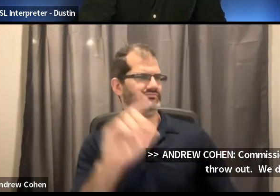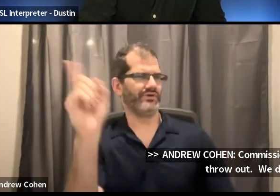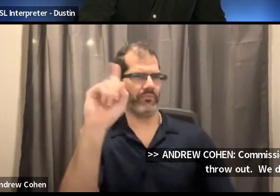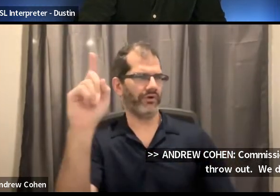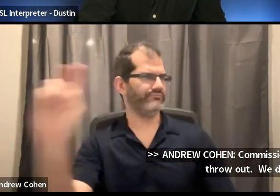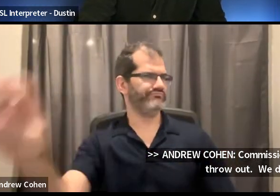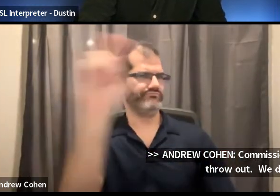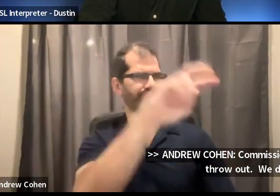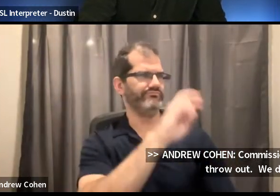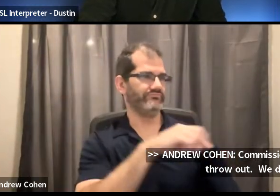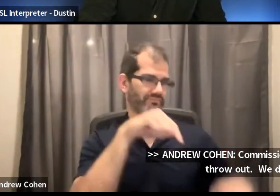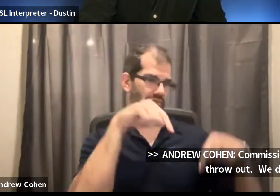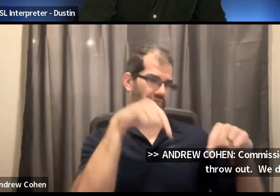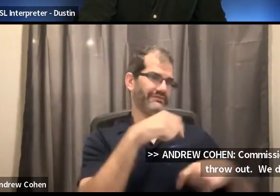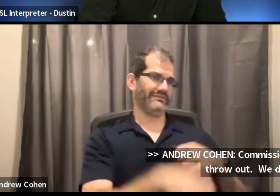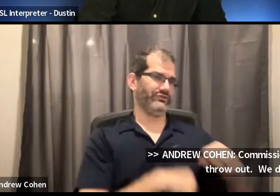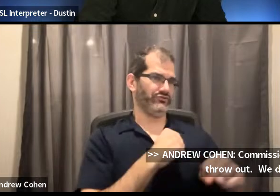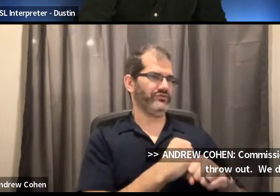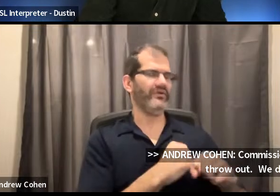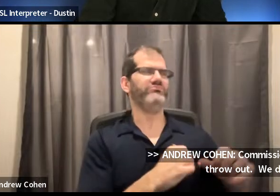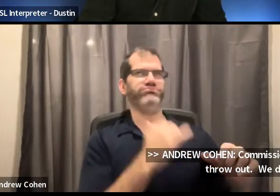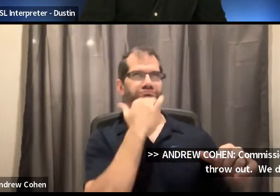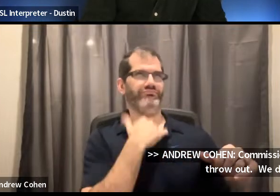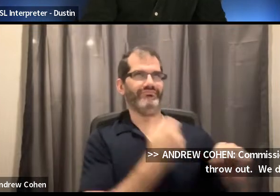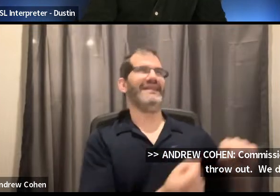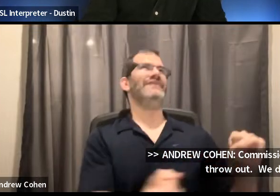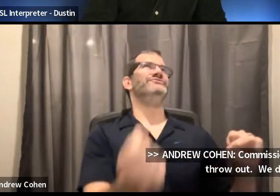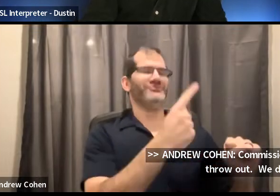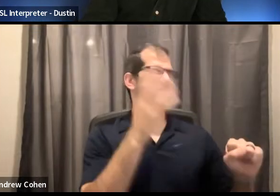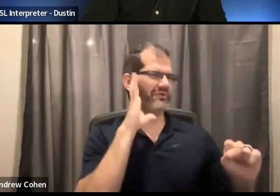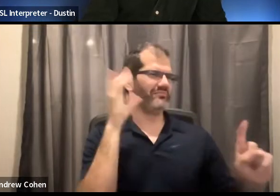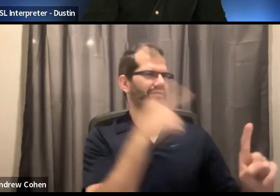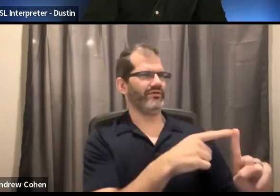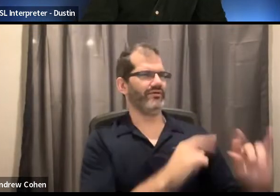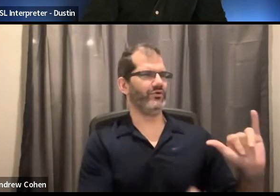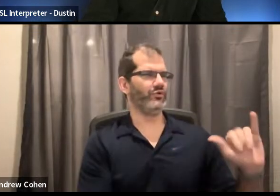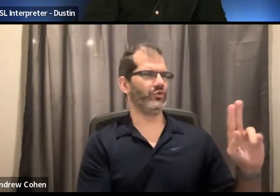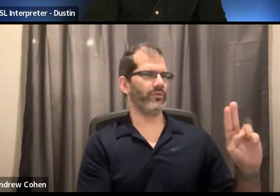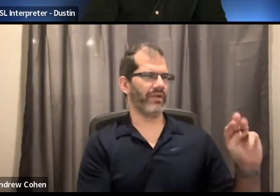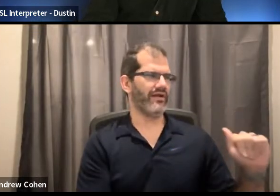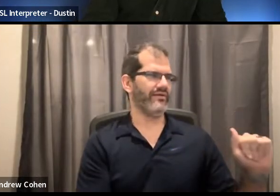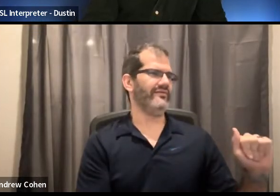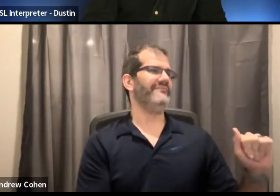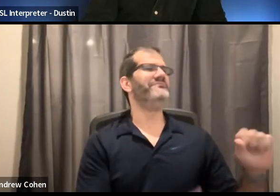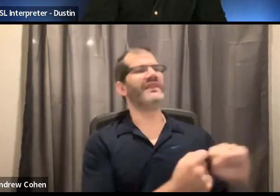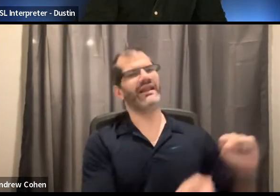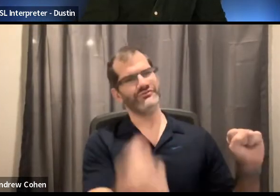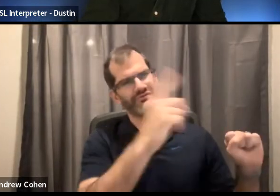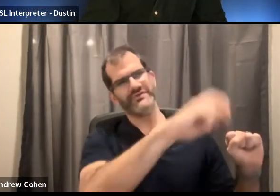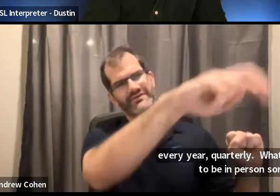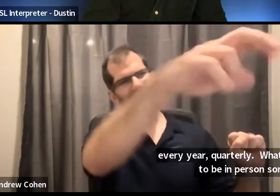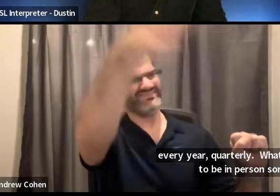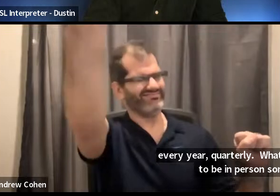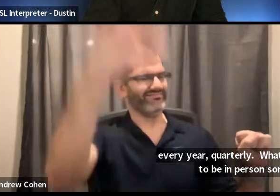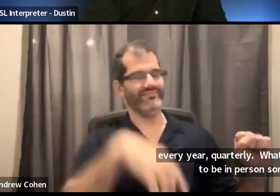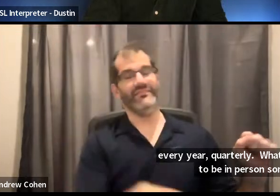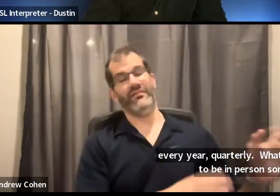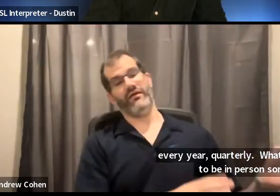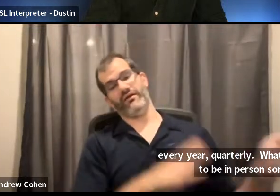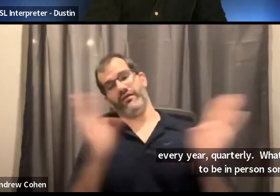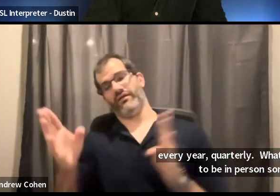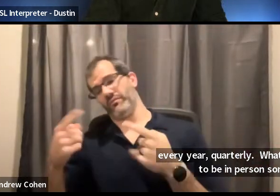meetings were to be in person somewhere this year, or I mean next year, if that were in